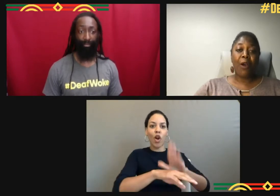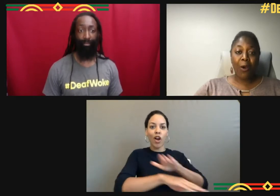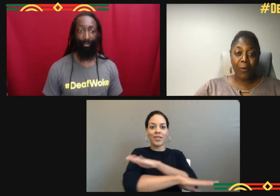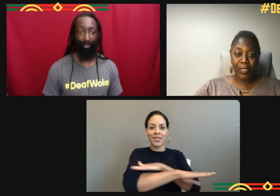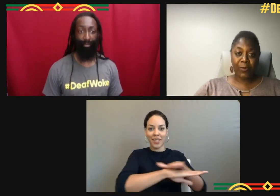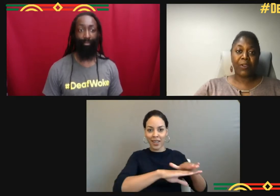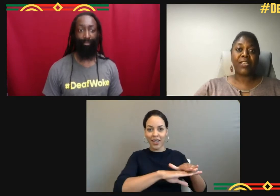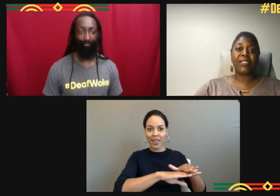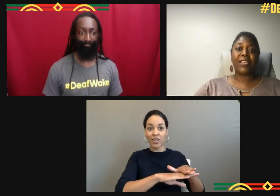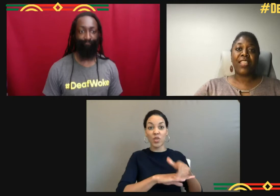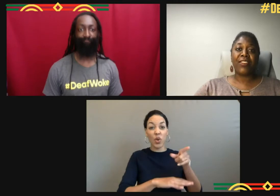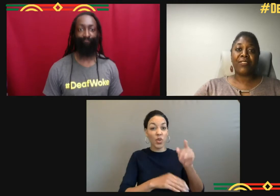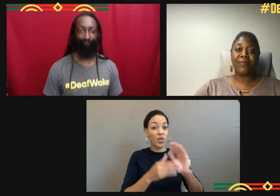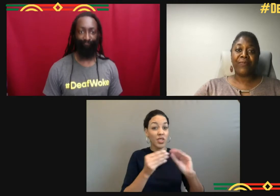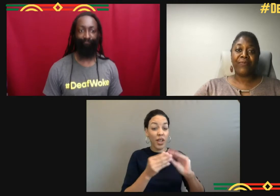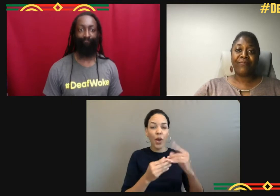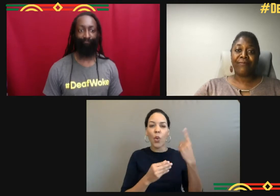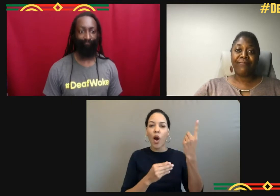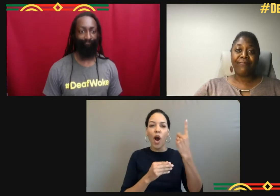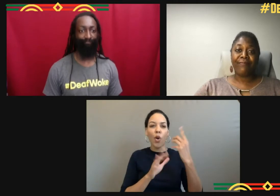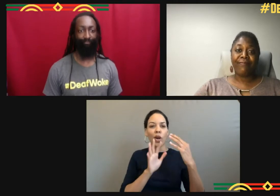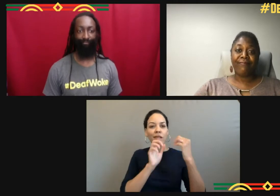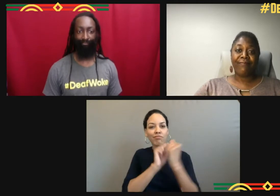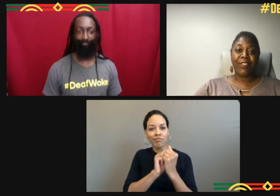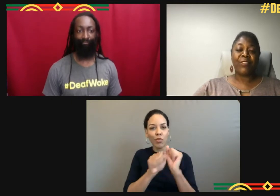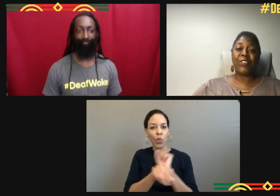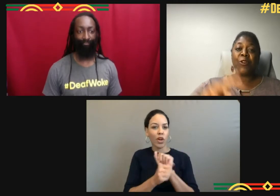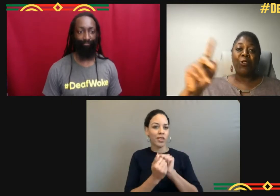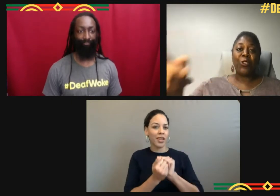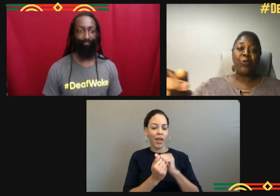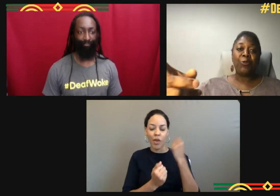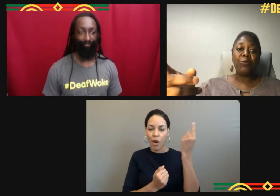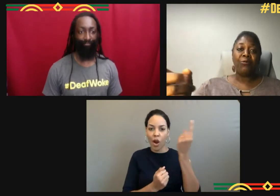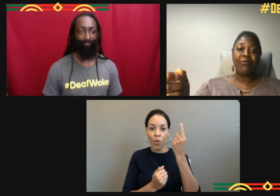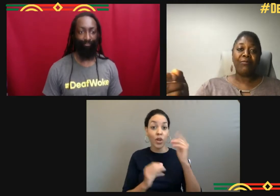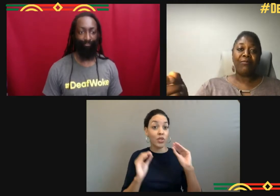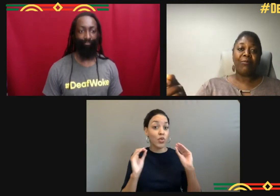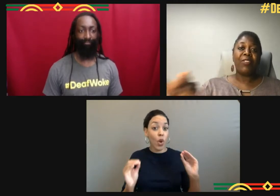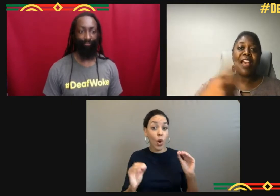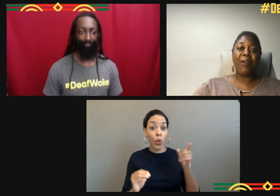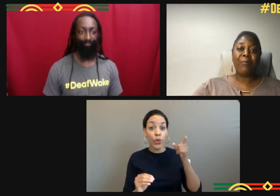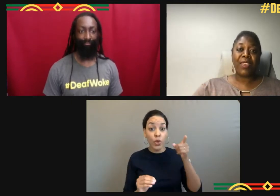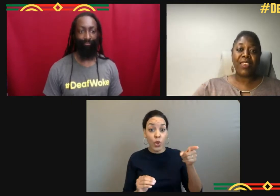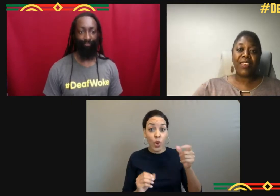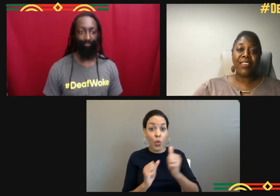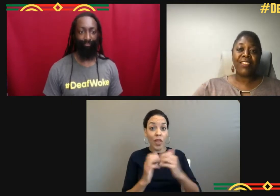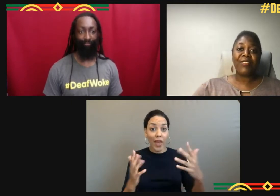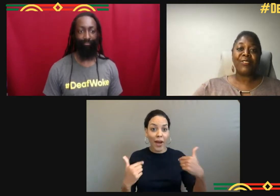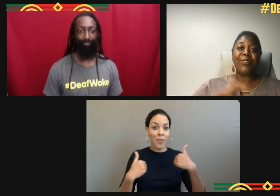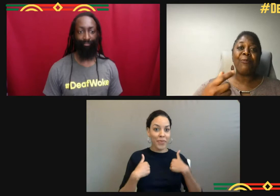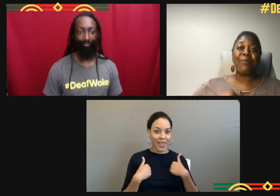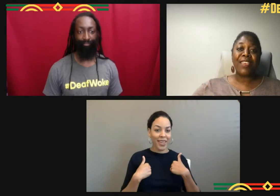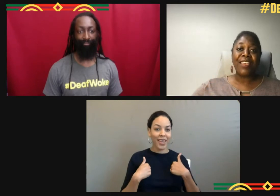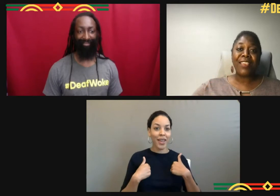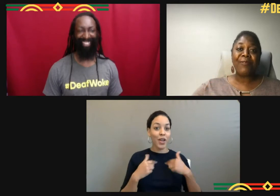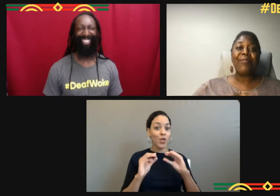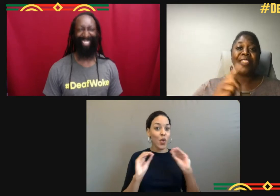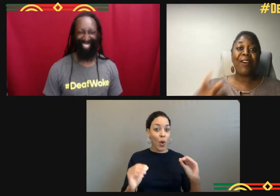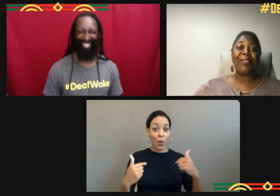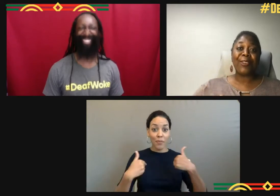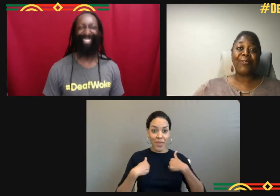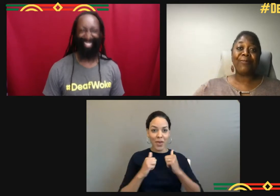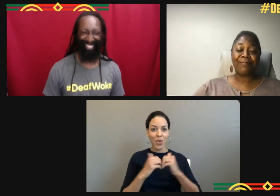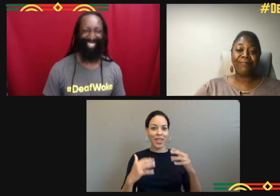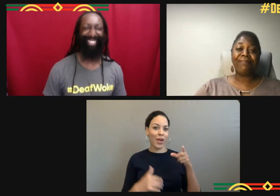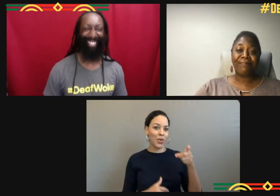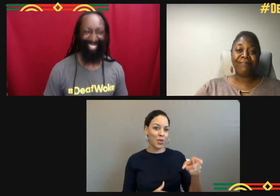stated, we're always working together. There's no you without me. There's no me